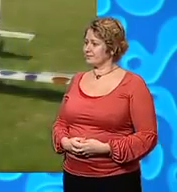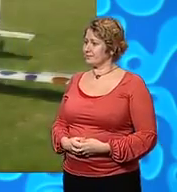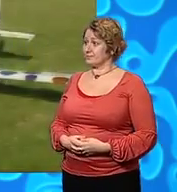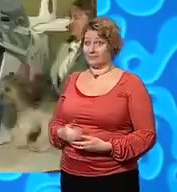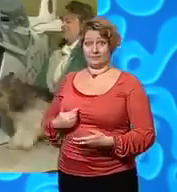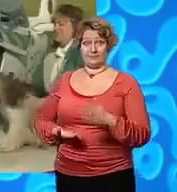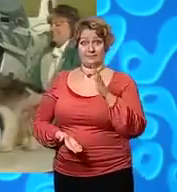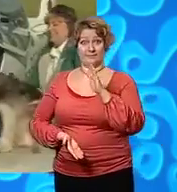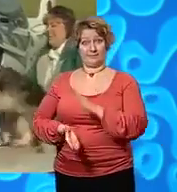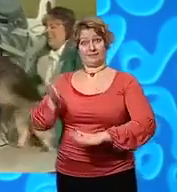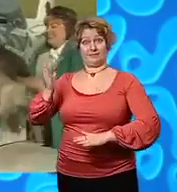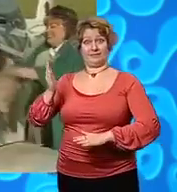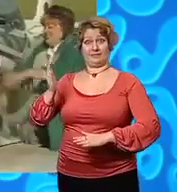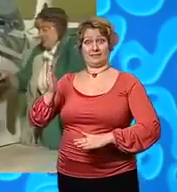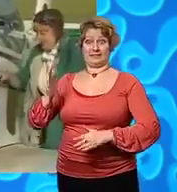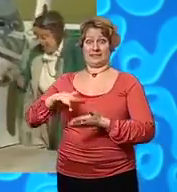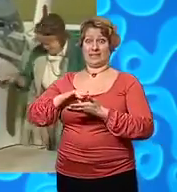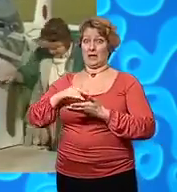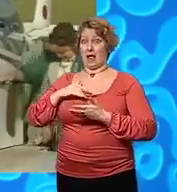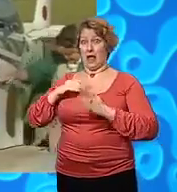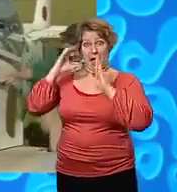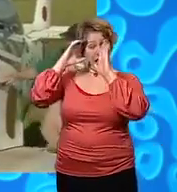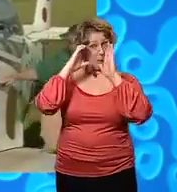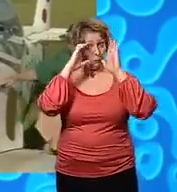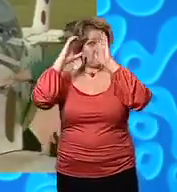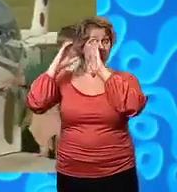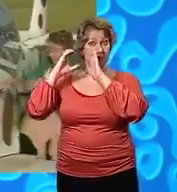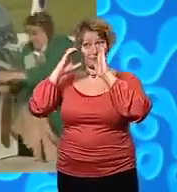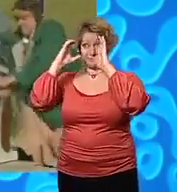We were going to have a day out in the city, so I took my camcorder.